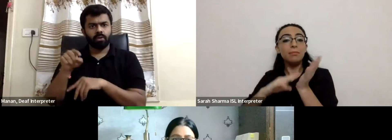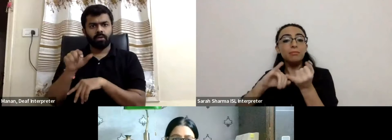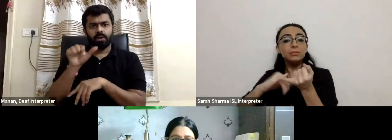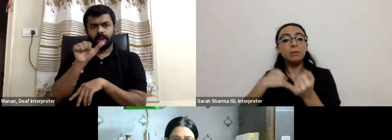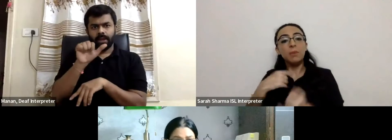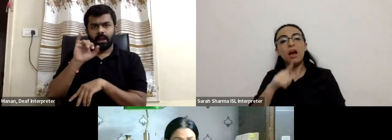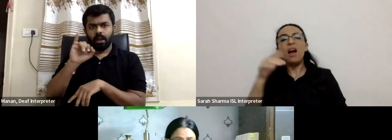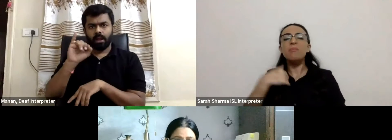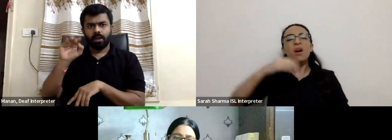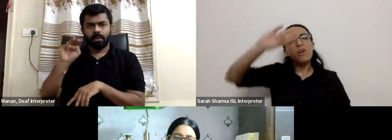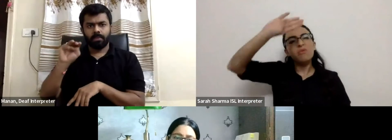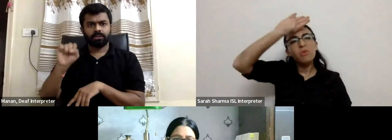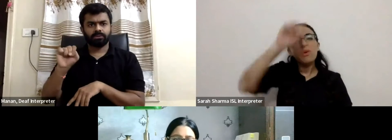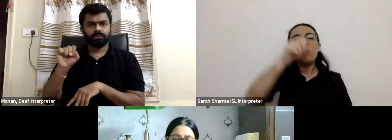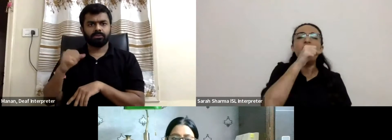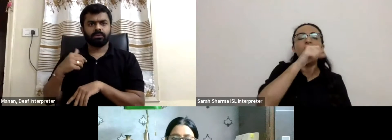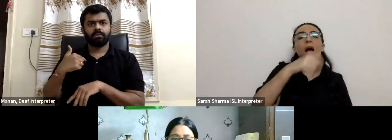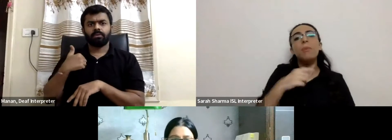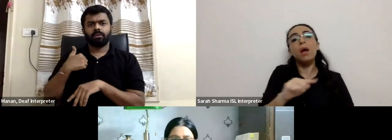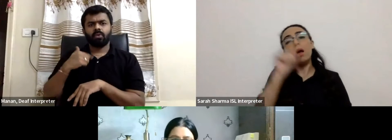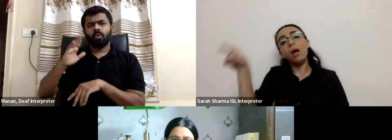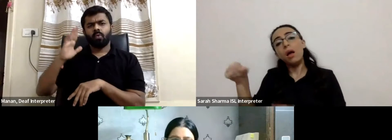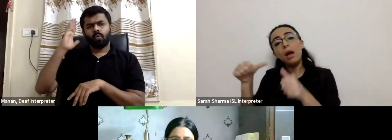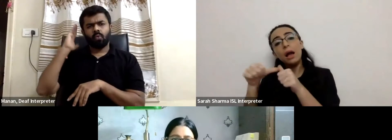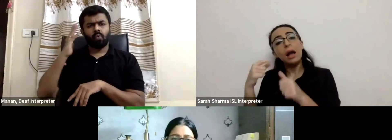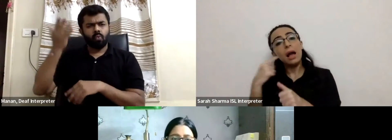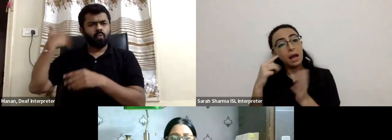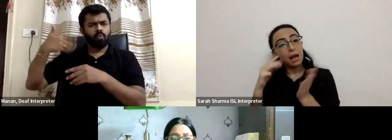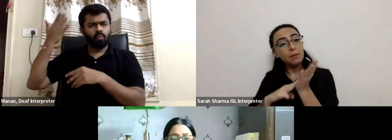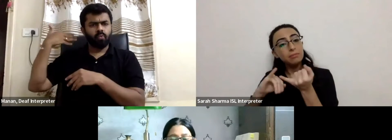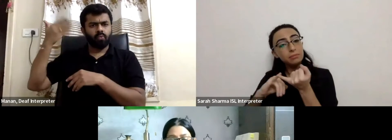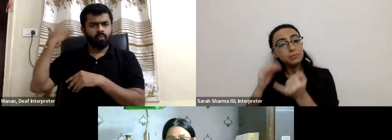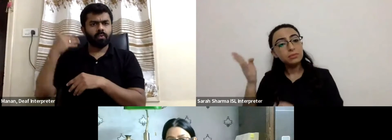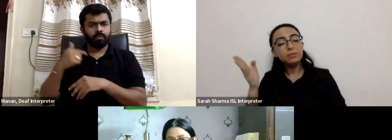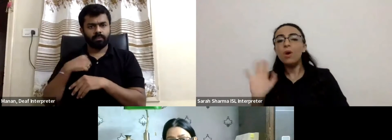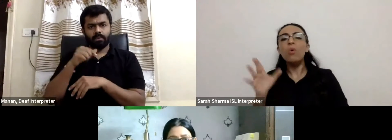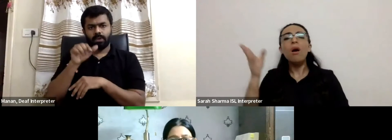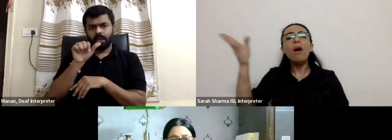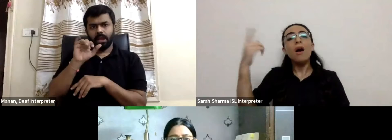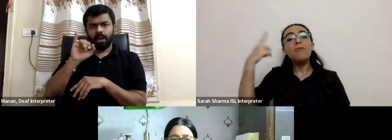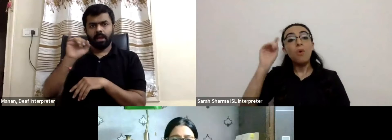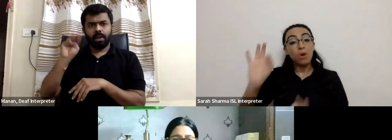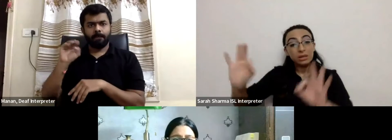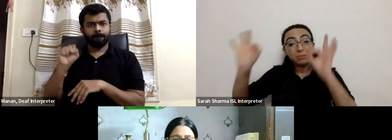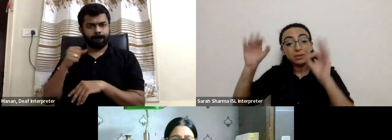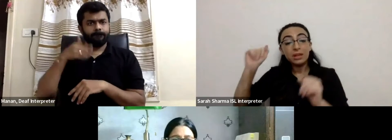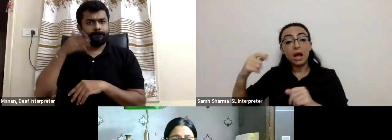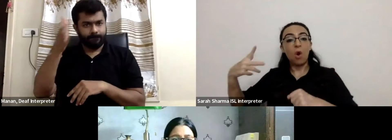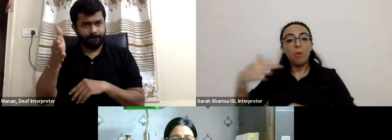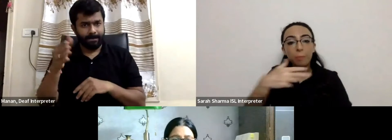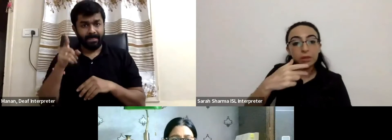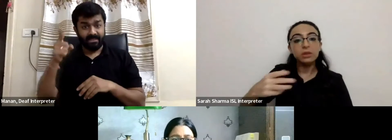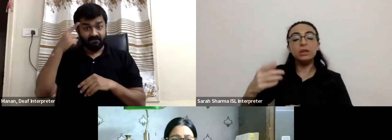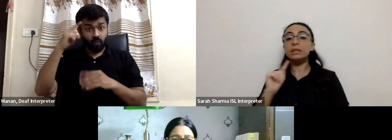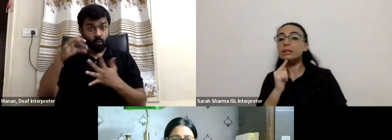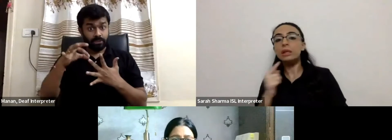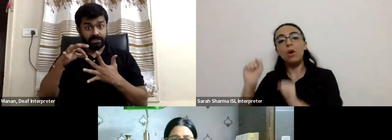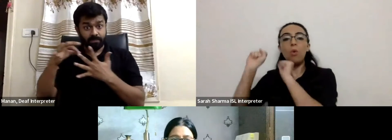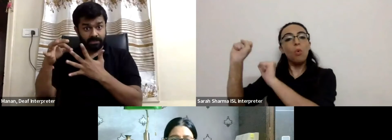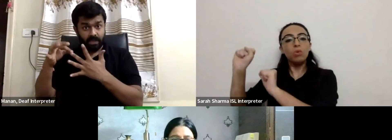It is meant for serious illnesses, admission, trauma, etc., etc. But there was huge rush